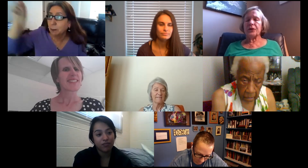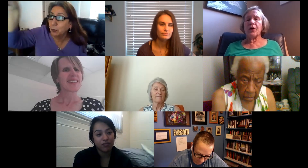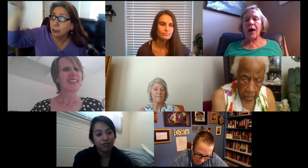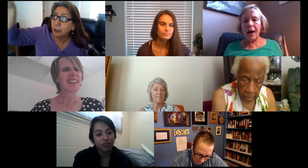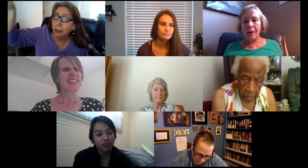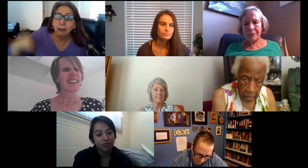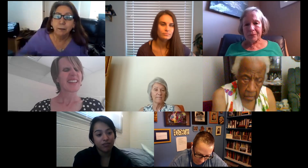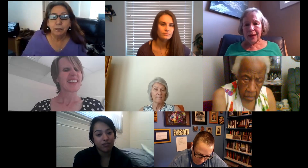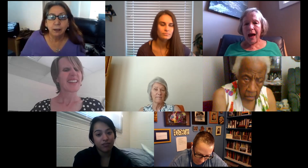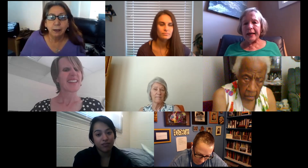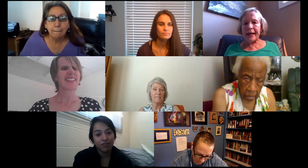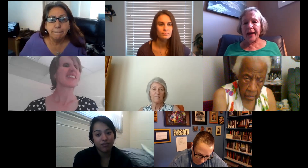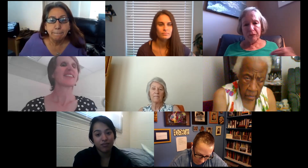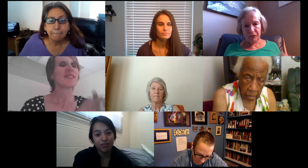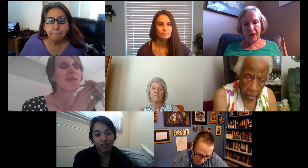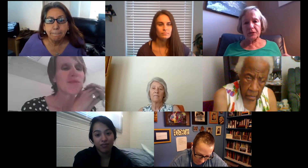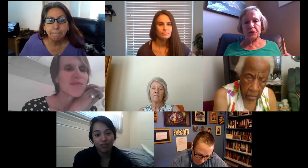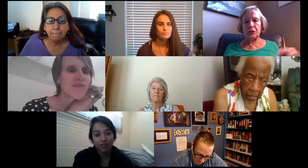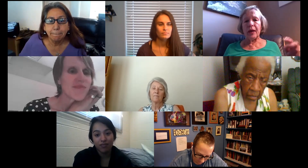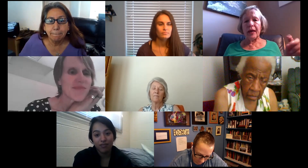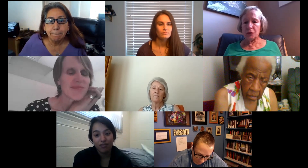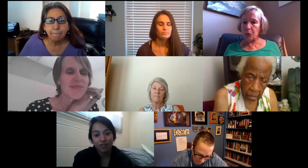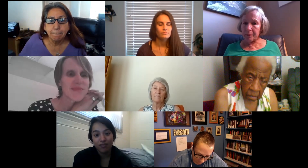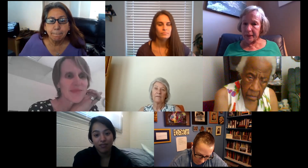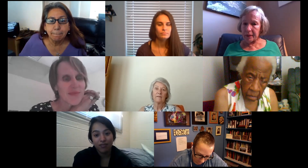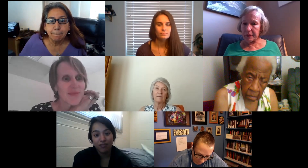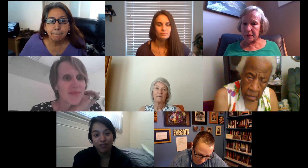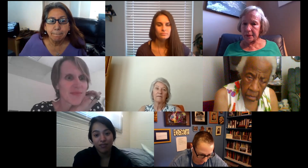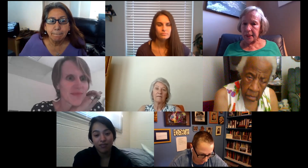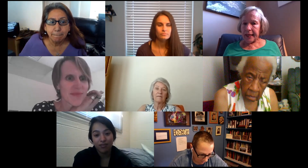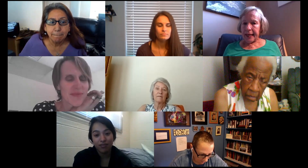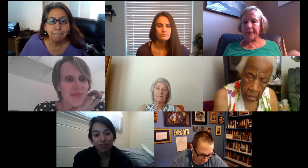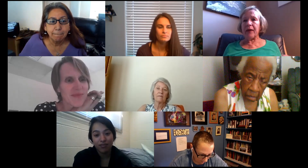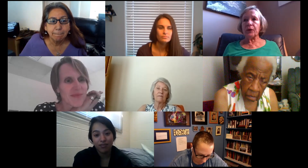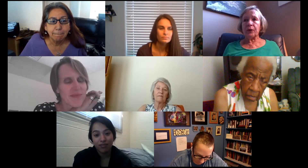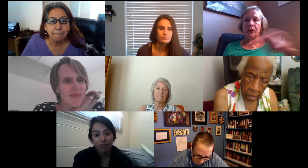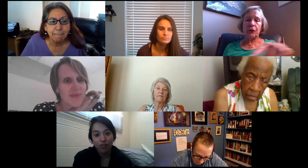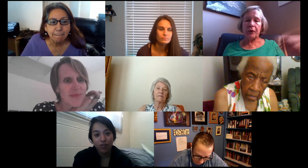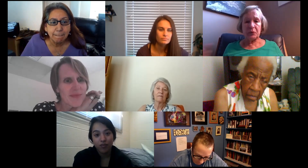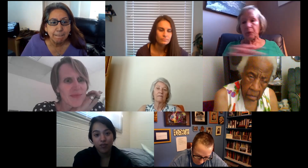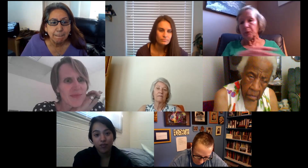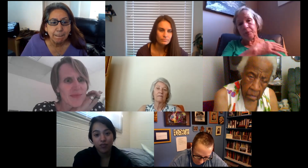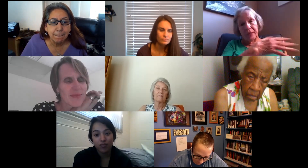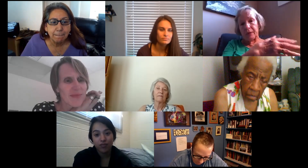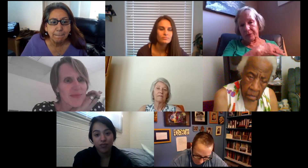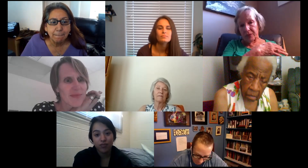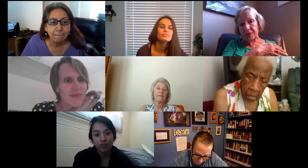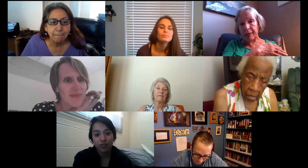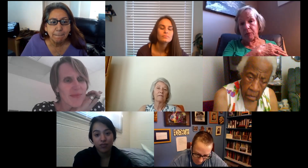point. I had a friend who had twin babies, and the cribs were in the same